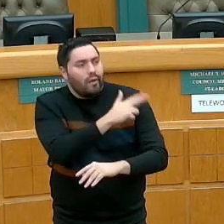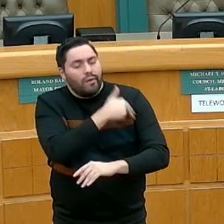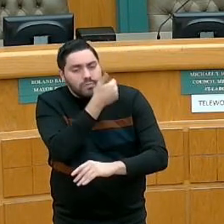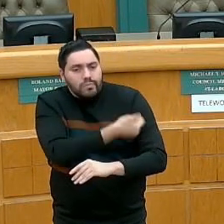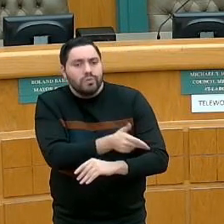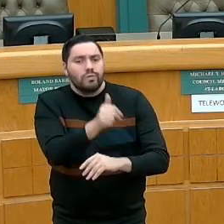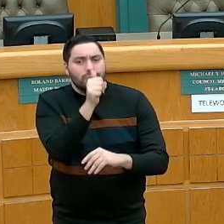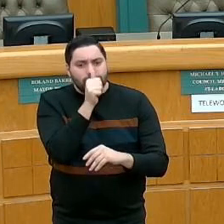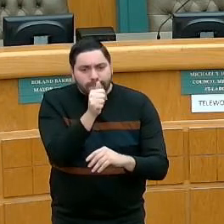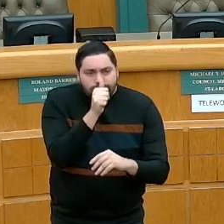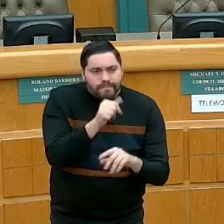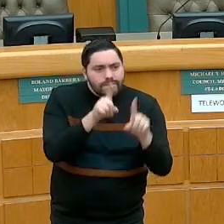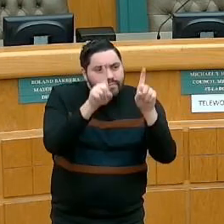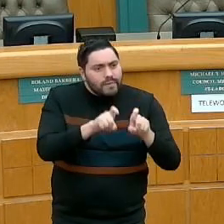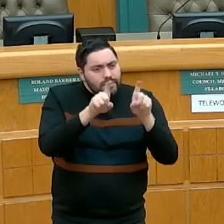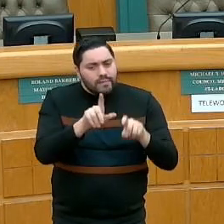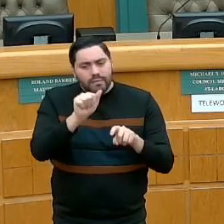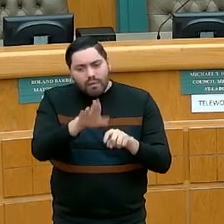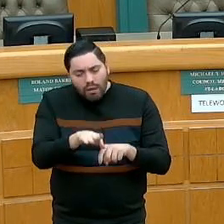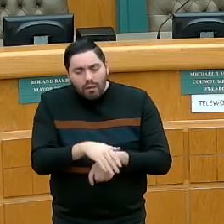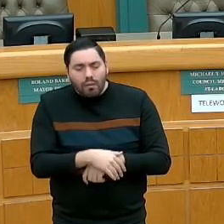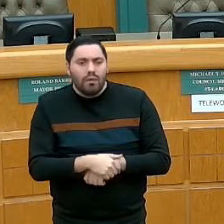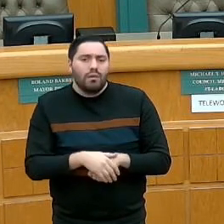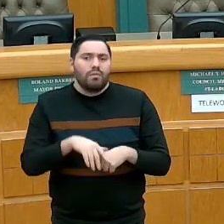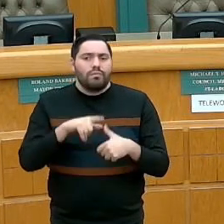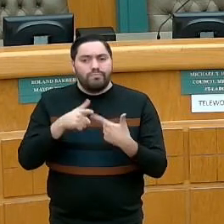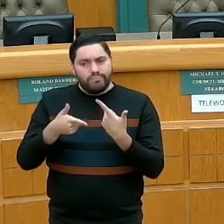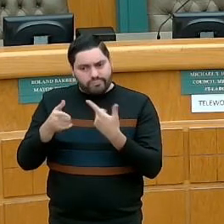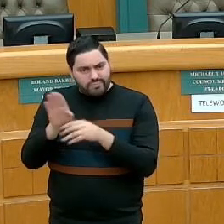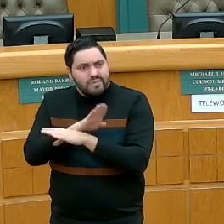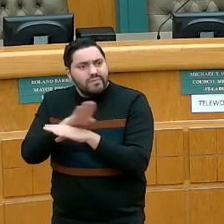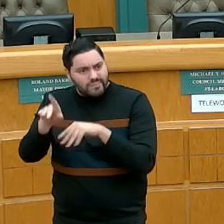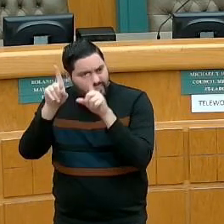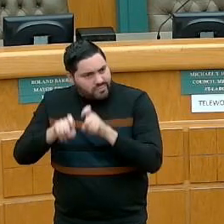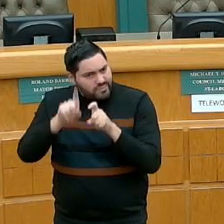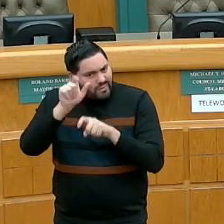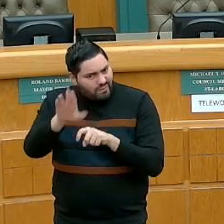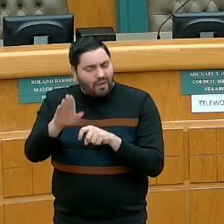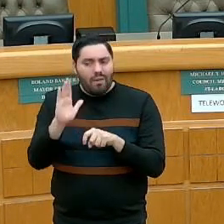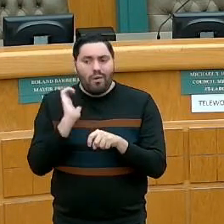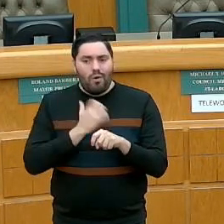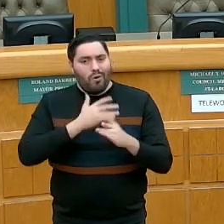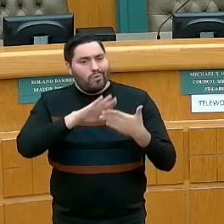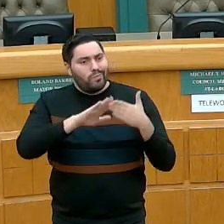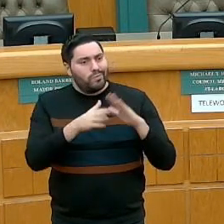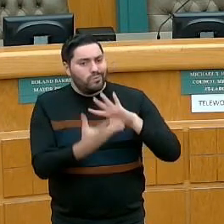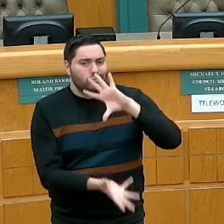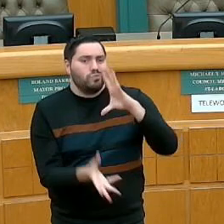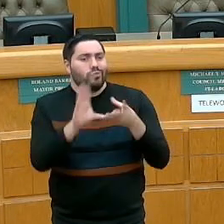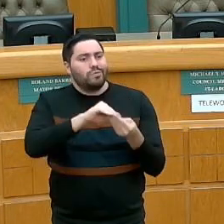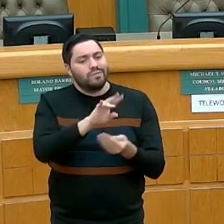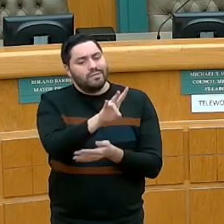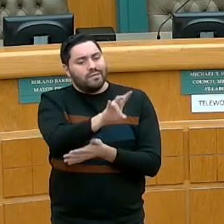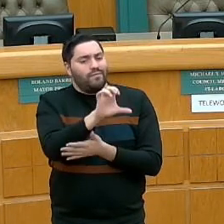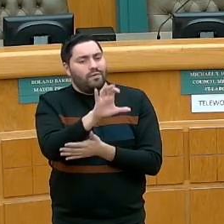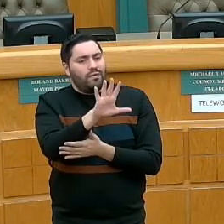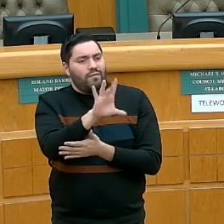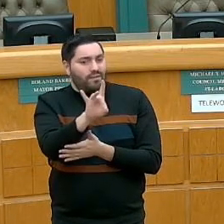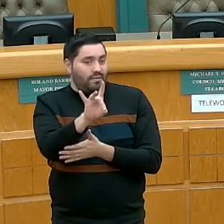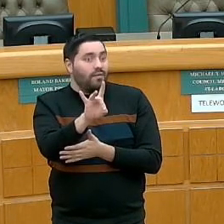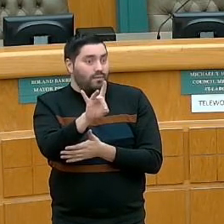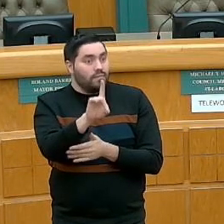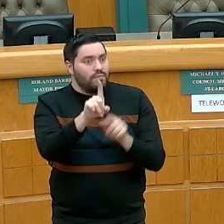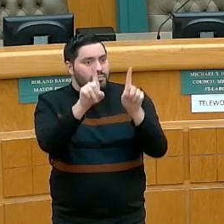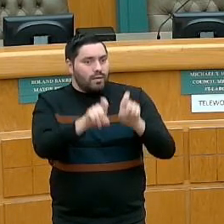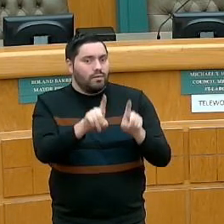testing labs, the commercial testing labs, we have done in our community a total of 758